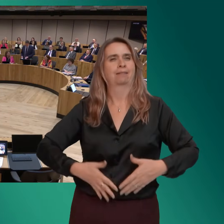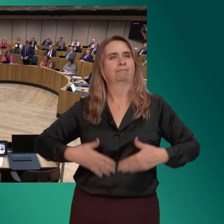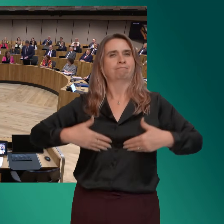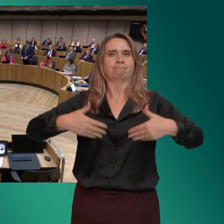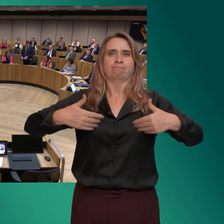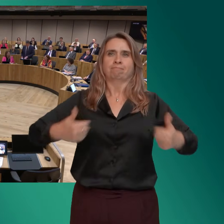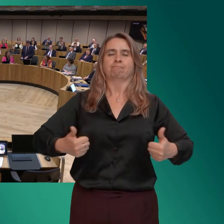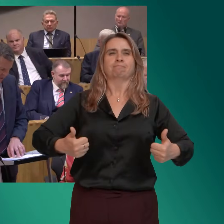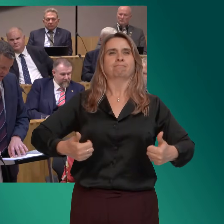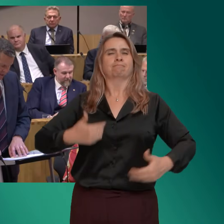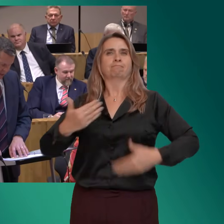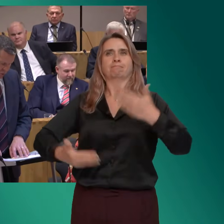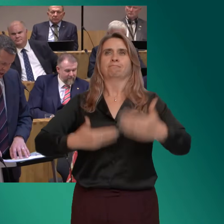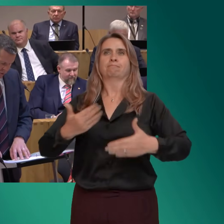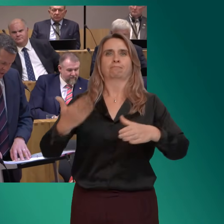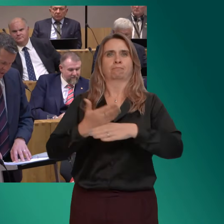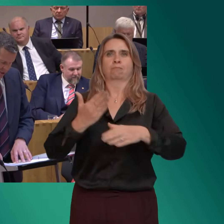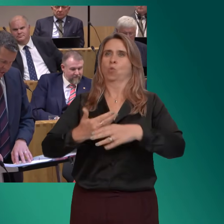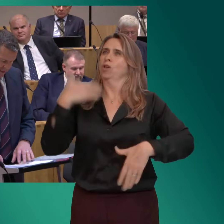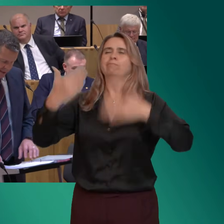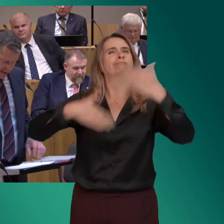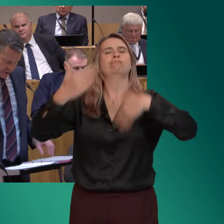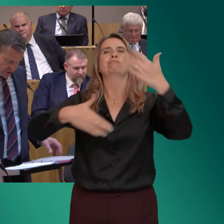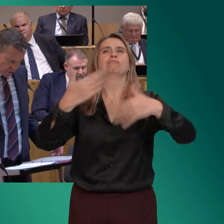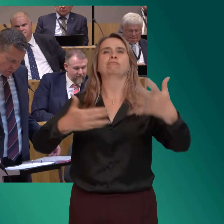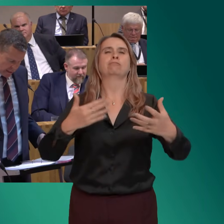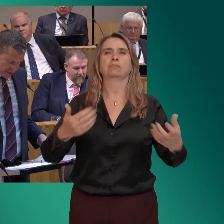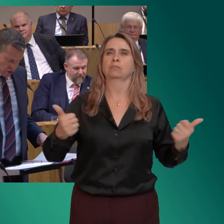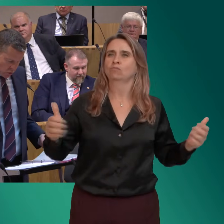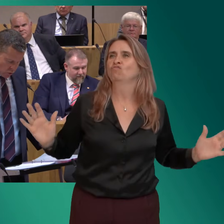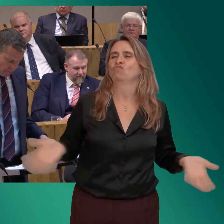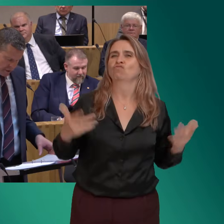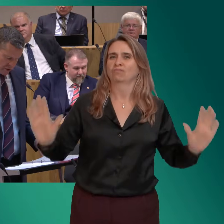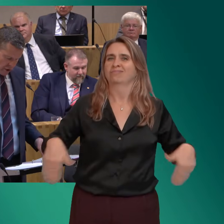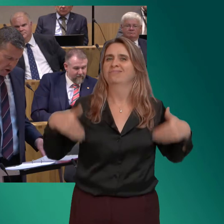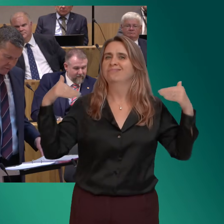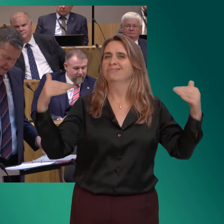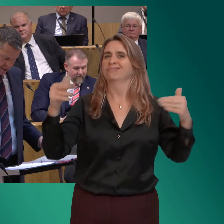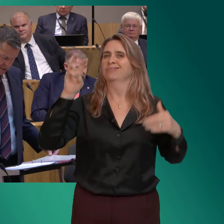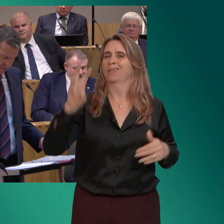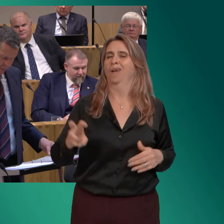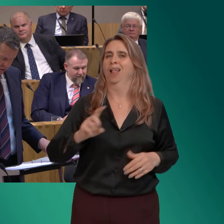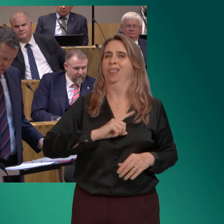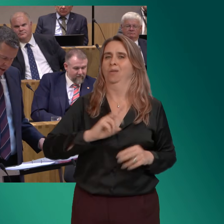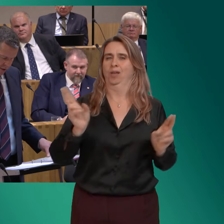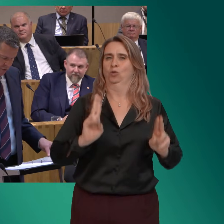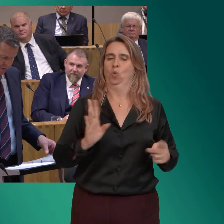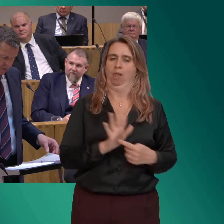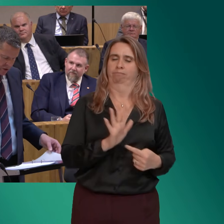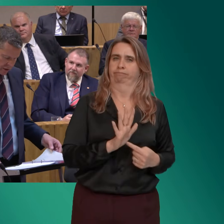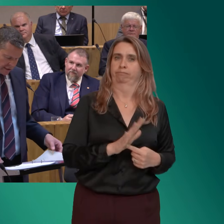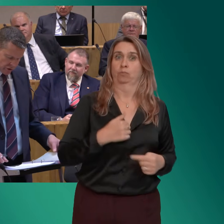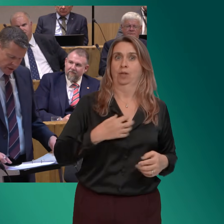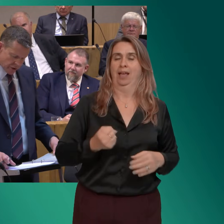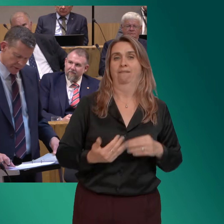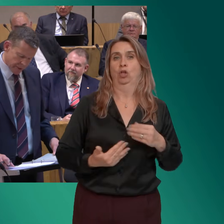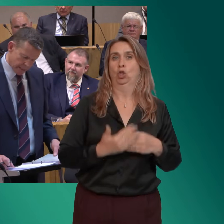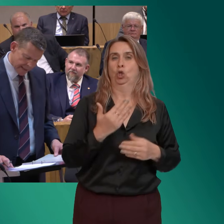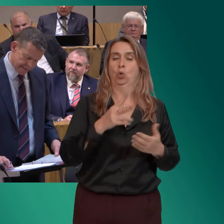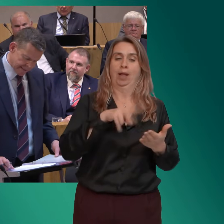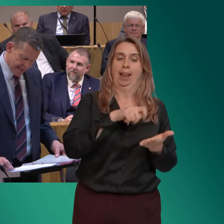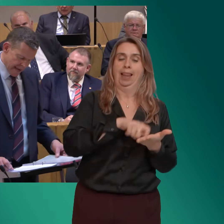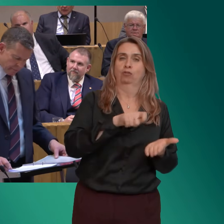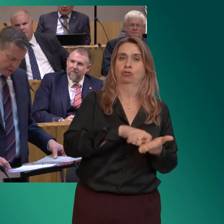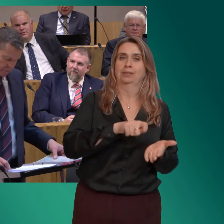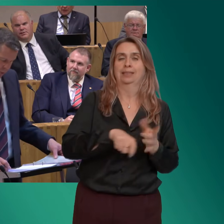and productive nation. That is why raising standards in every school is a core mission of this government. Through our new foundational literacy and numeracy